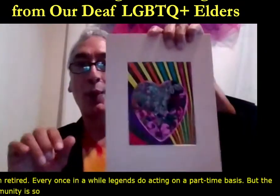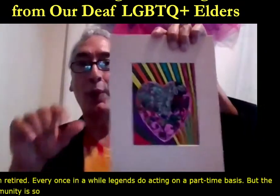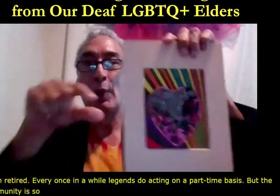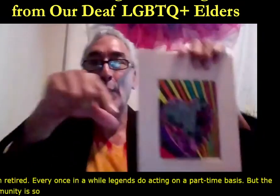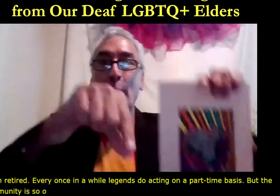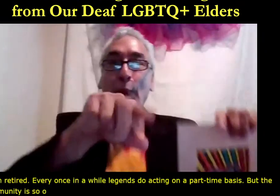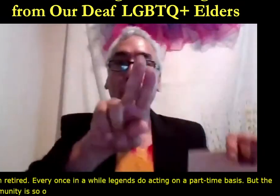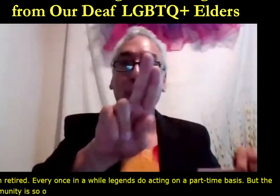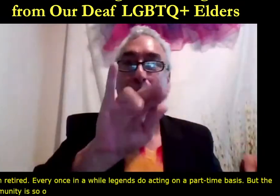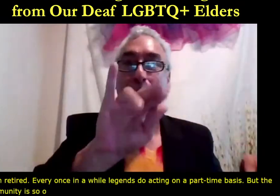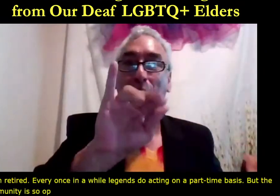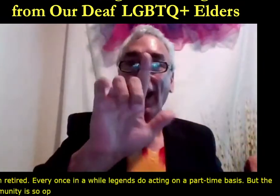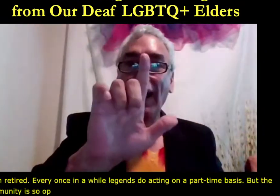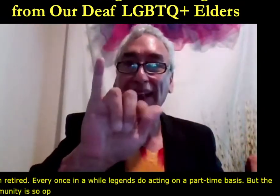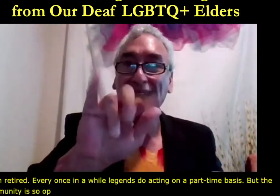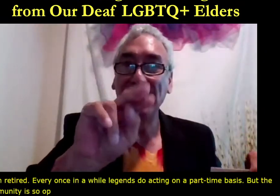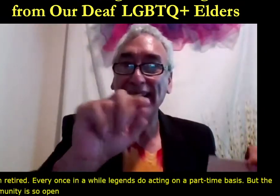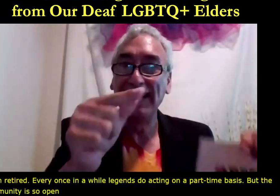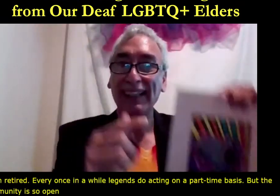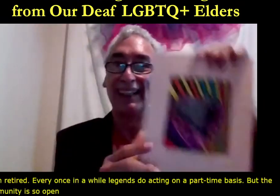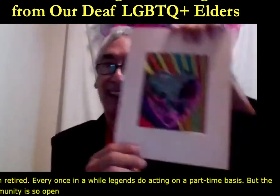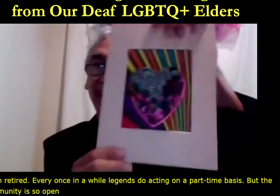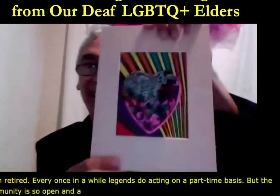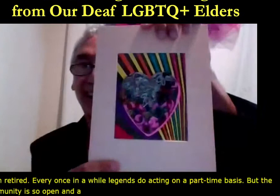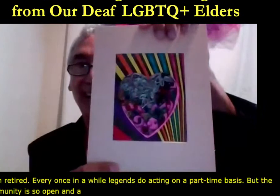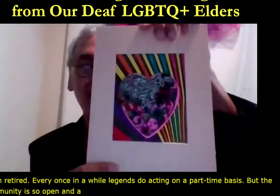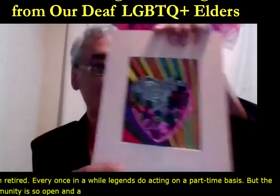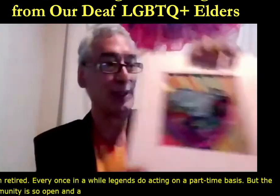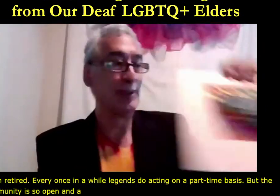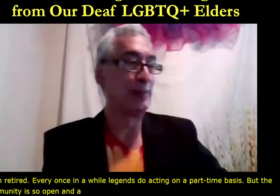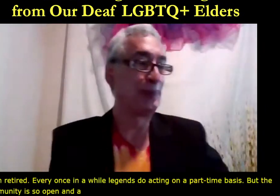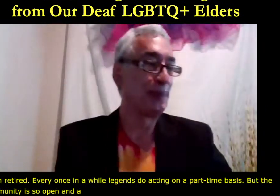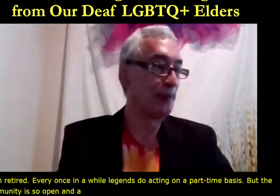crocheting something i've made um done with quilting